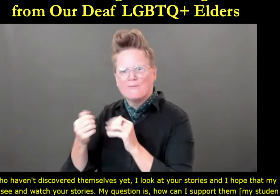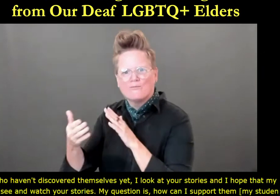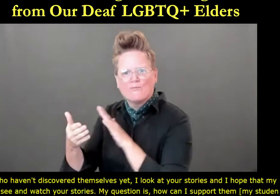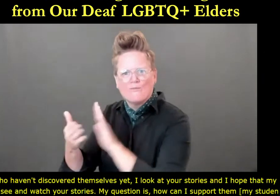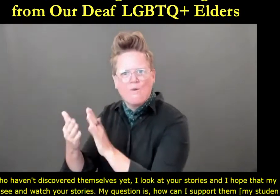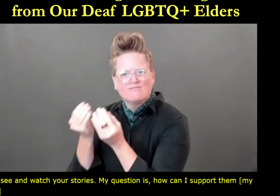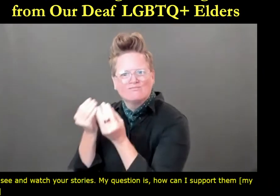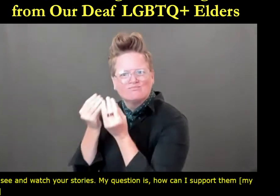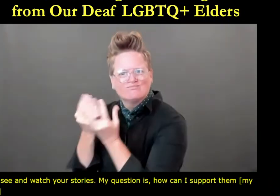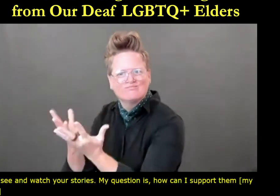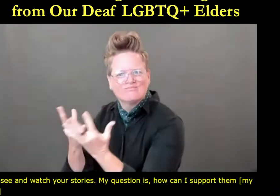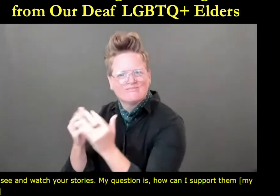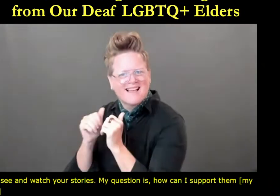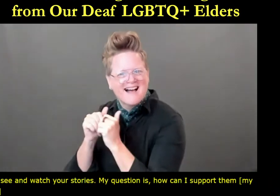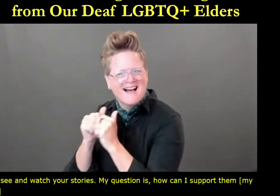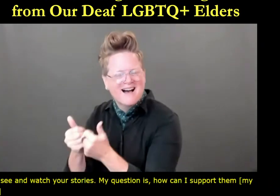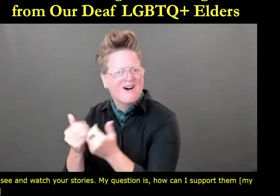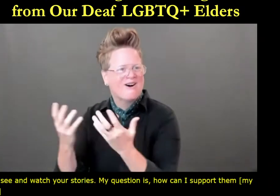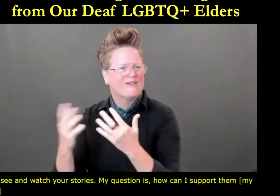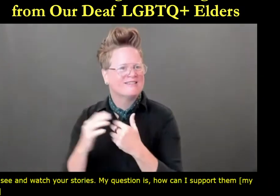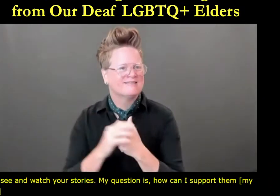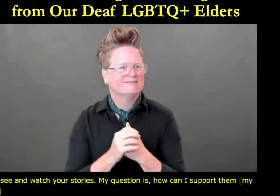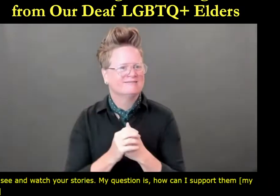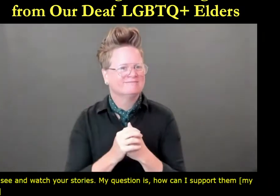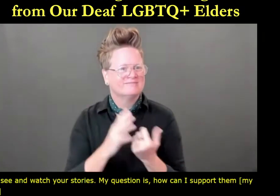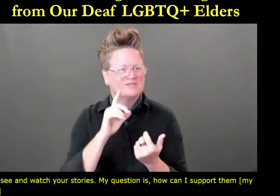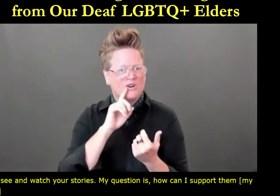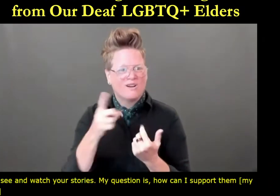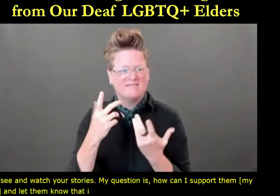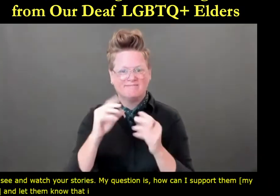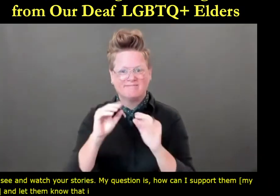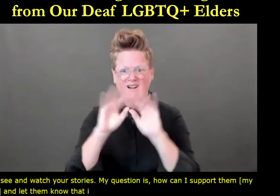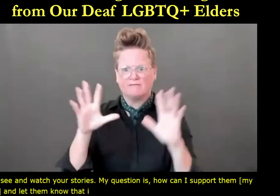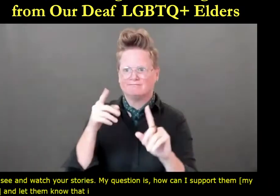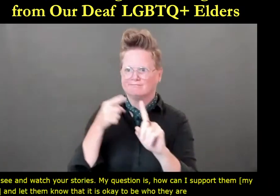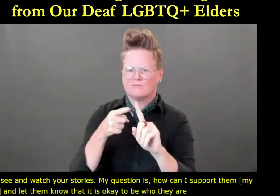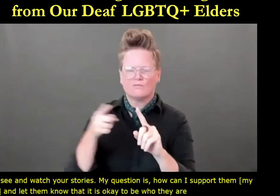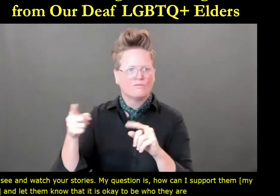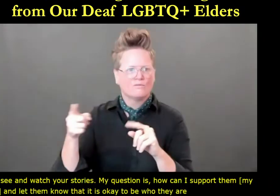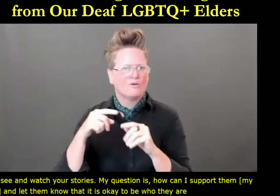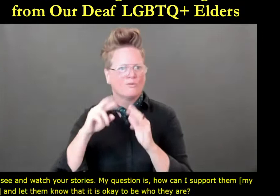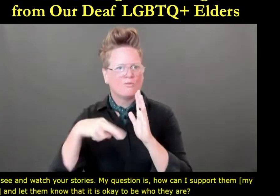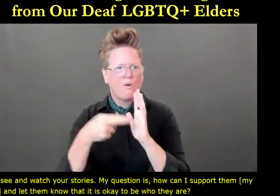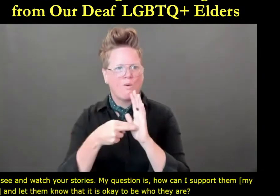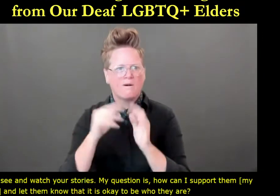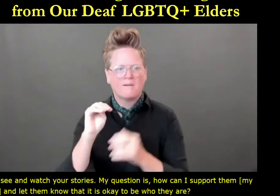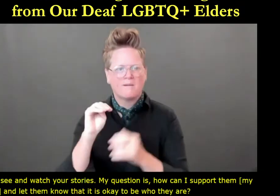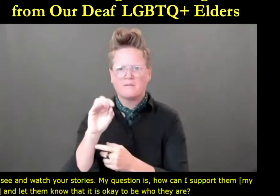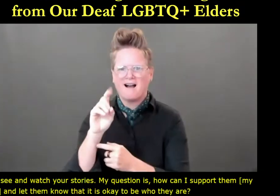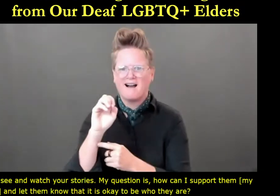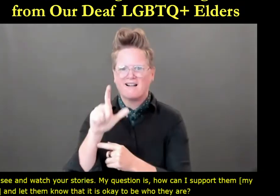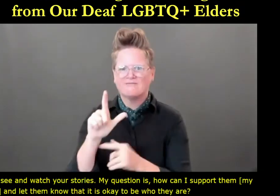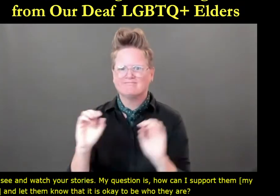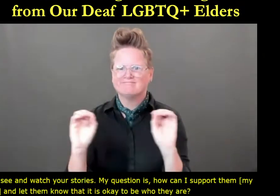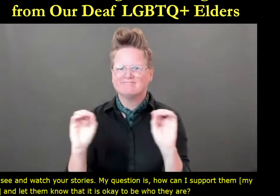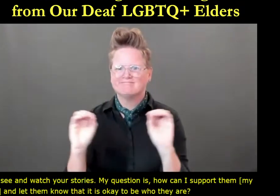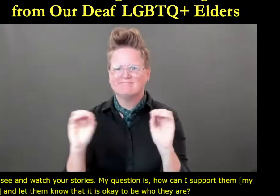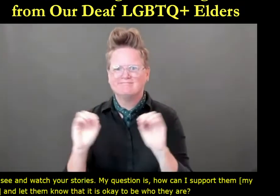not really they don't really know and understand themselves because obviously they may not have